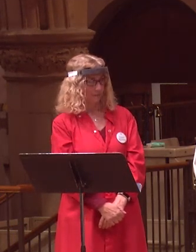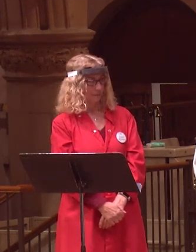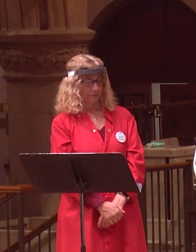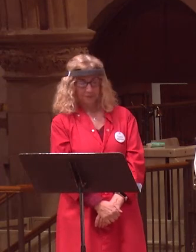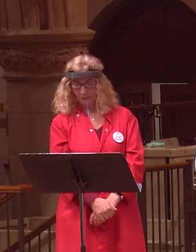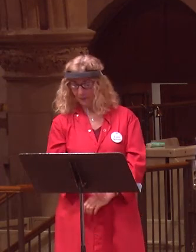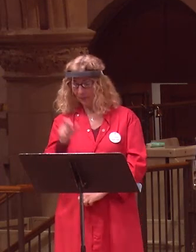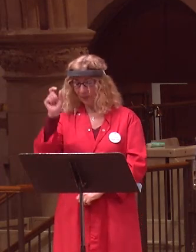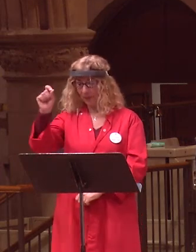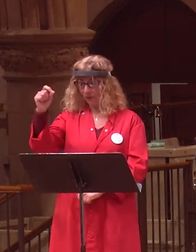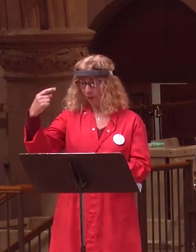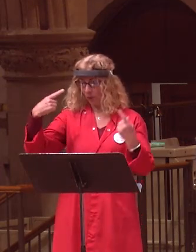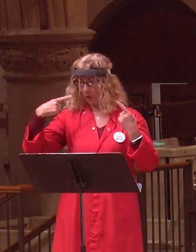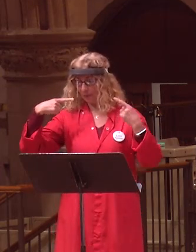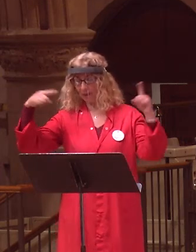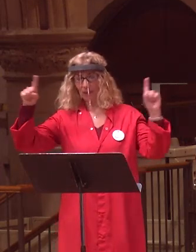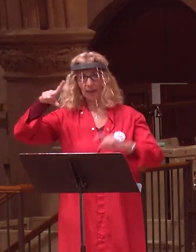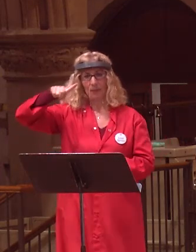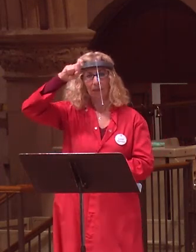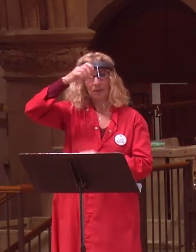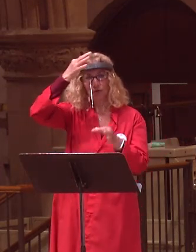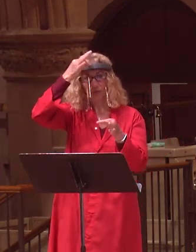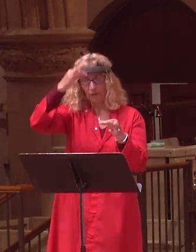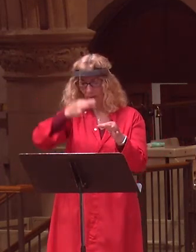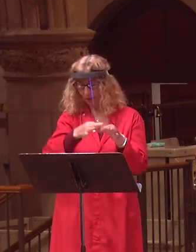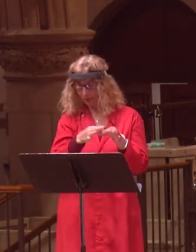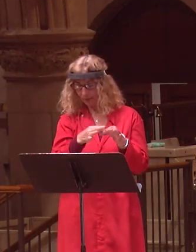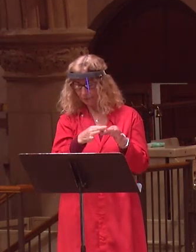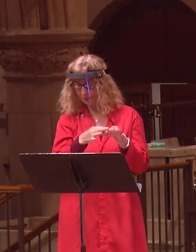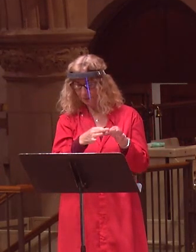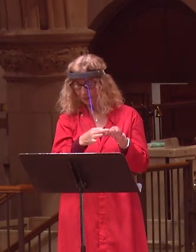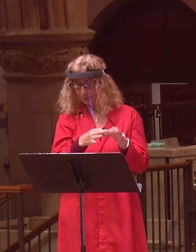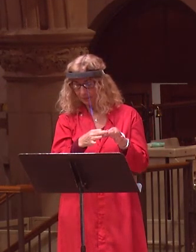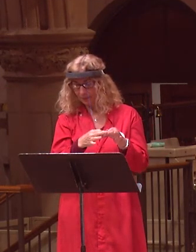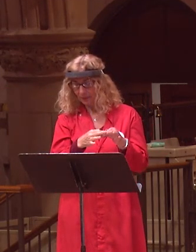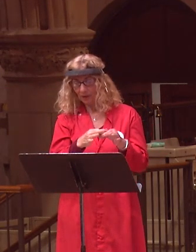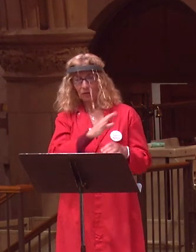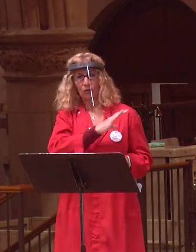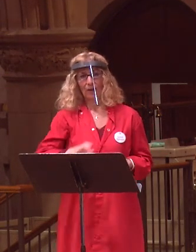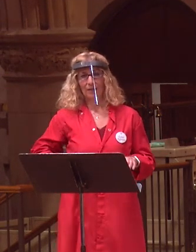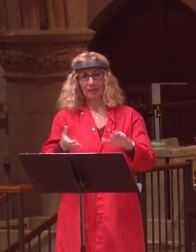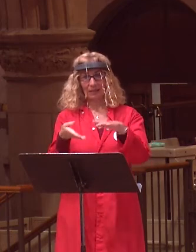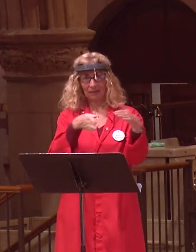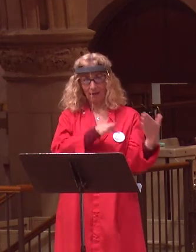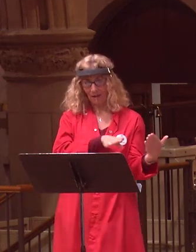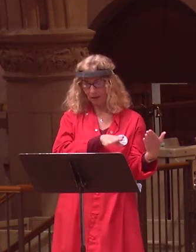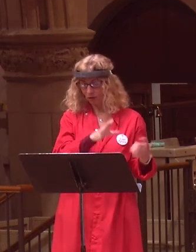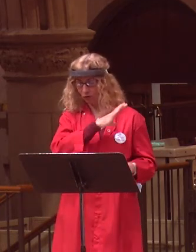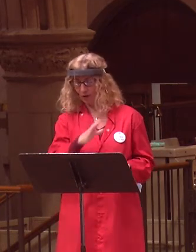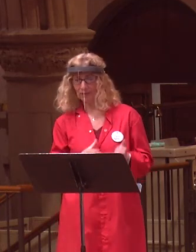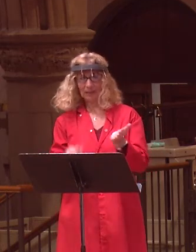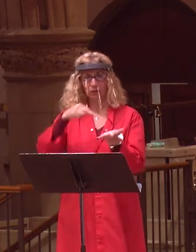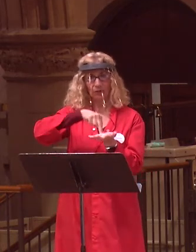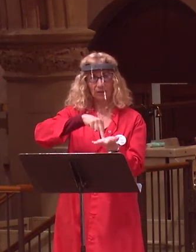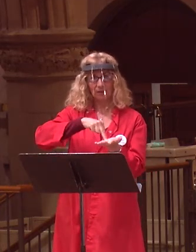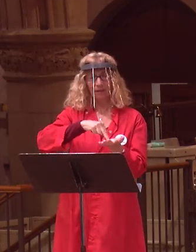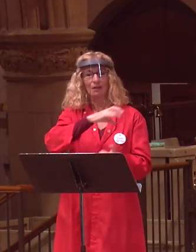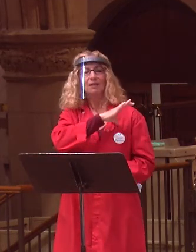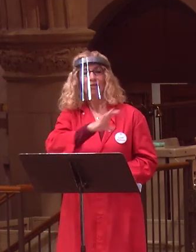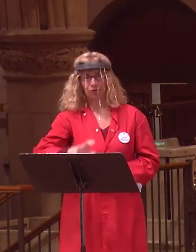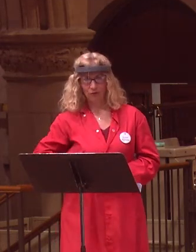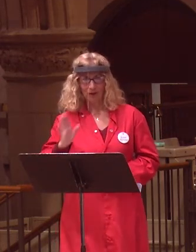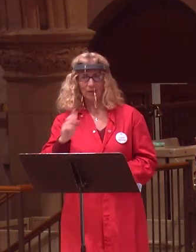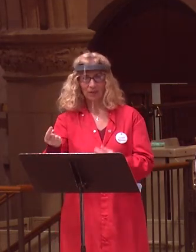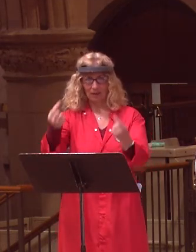Por tanto, proclamamos el misterio de fe. Cristo ha muerto, Cristo ha